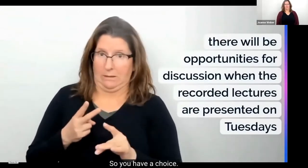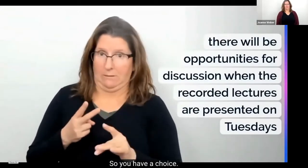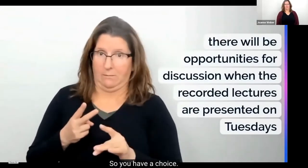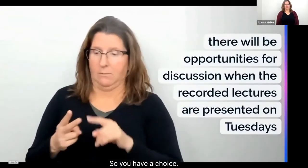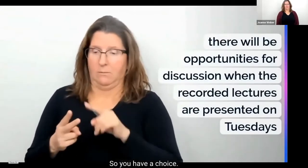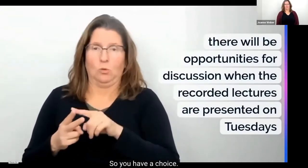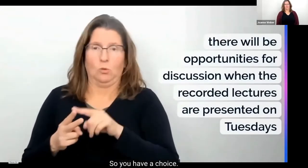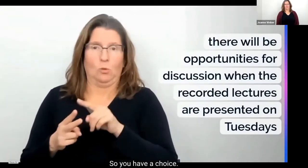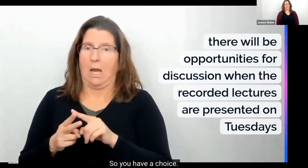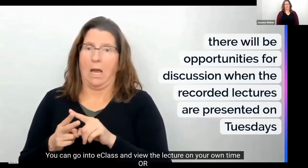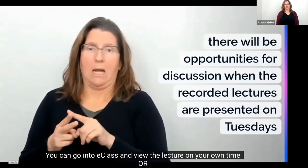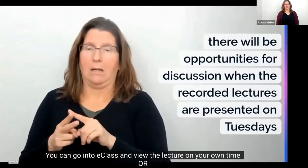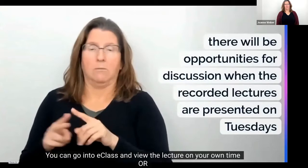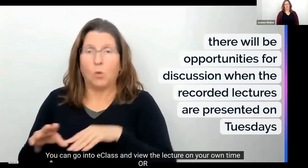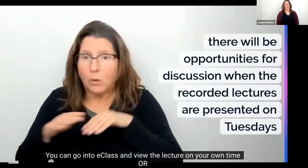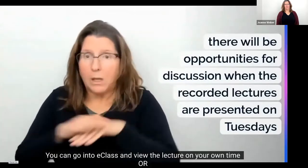So you have a choice.